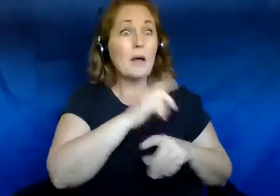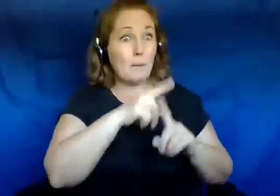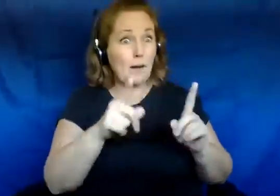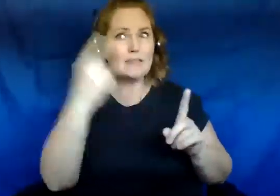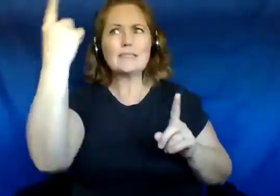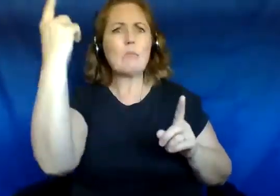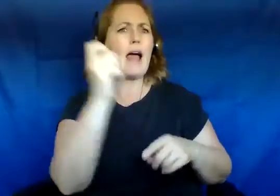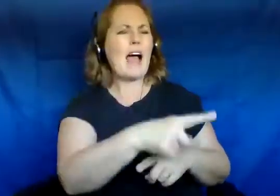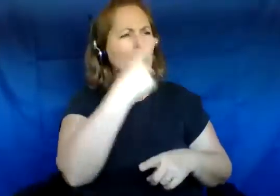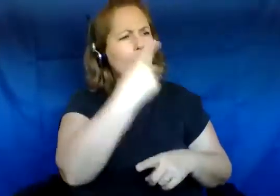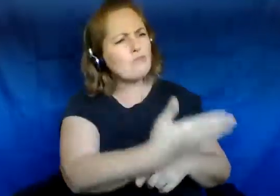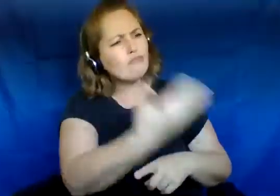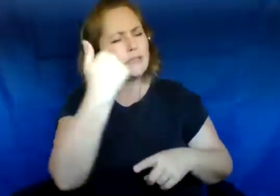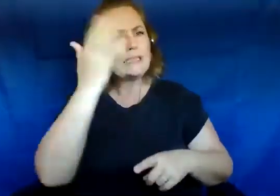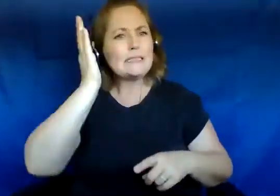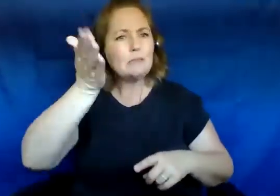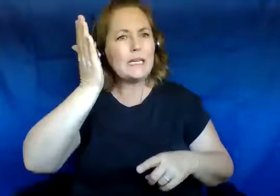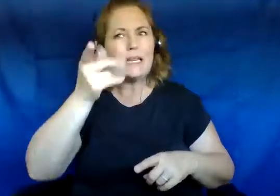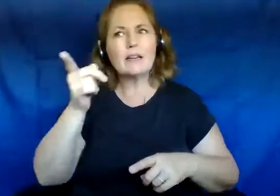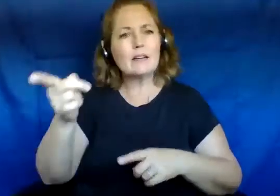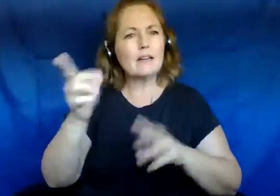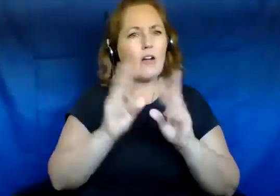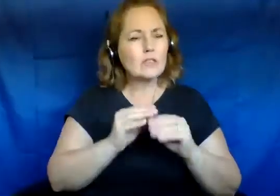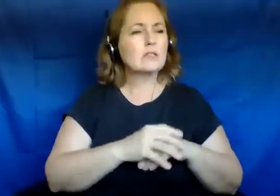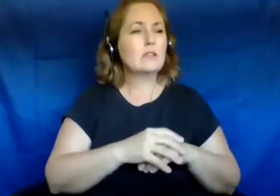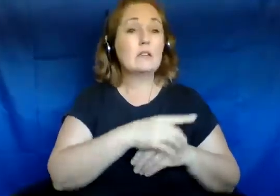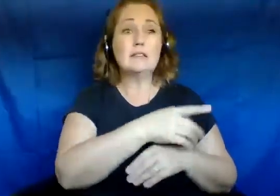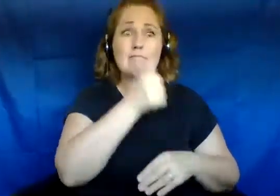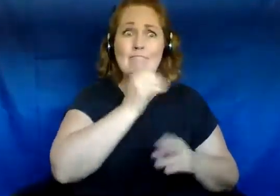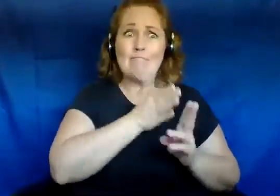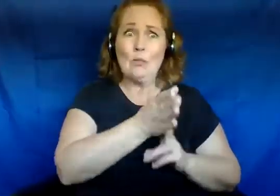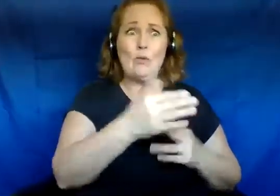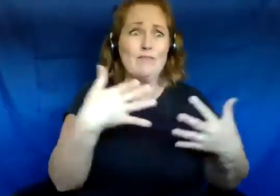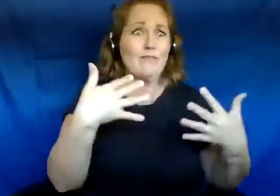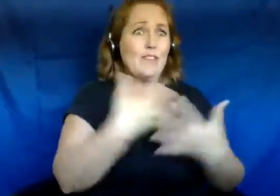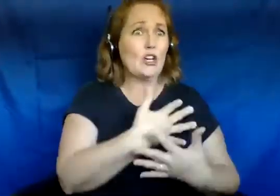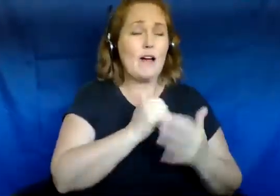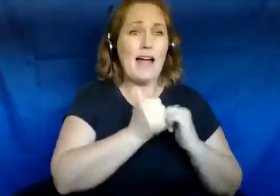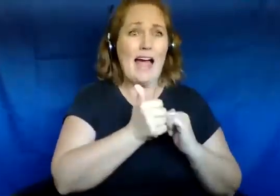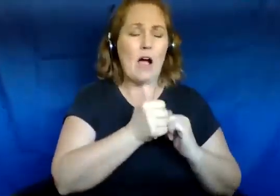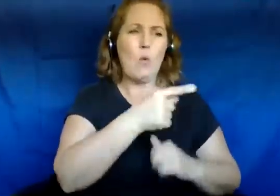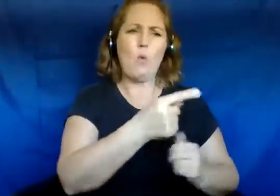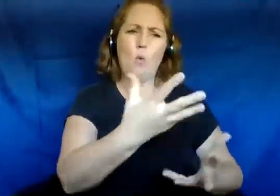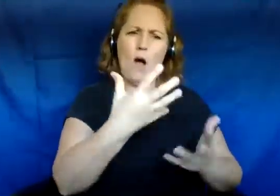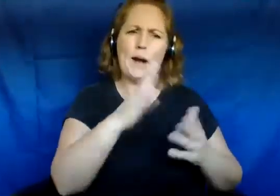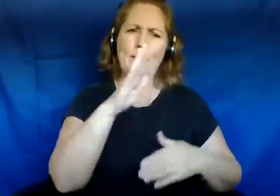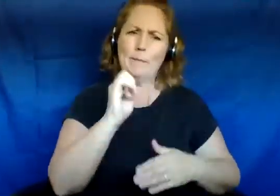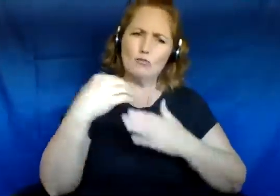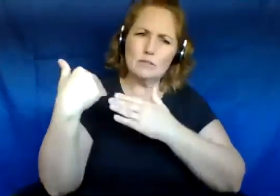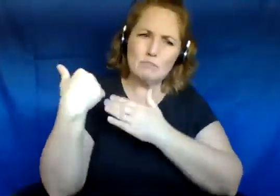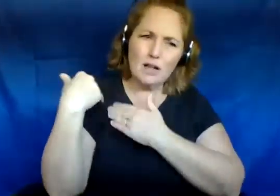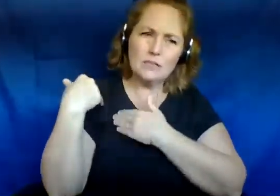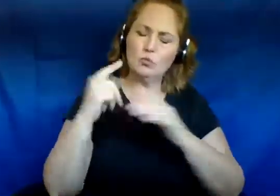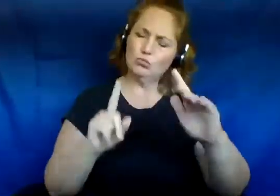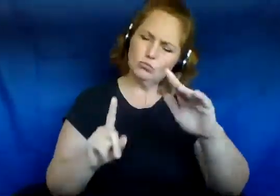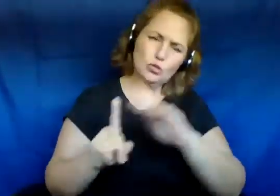speak somewhere. And what got her through the fear was to be responsible, to show up to that speaking